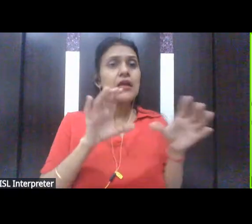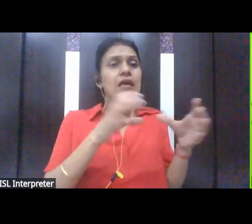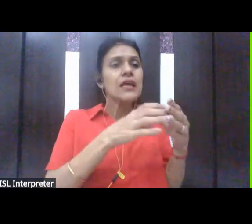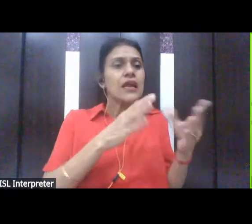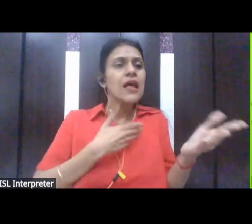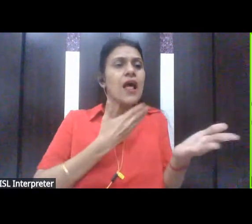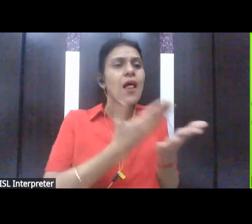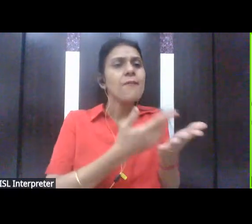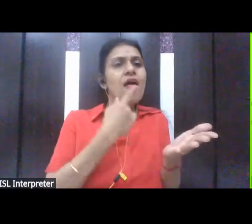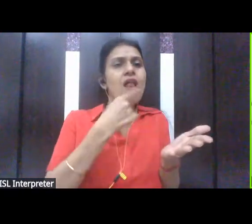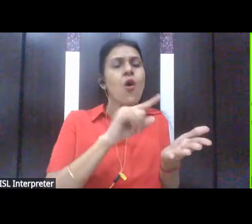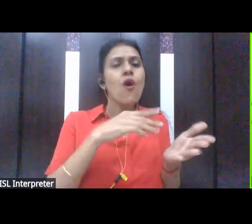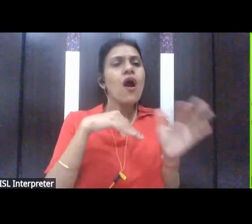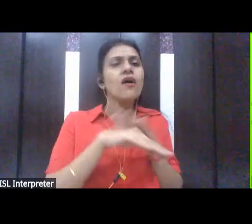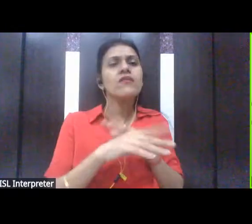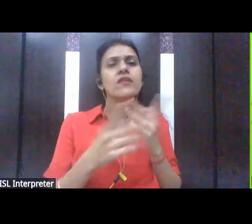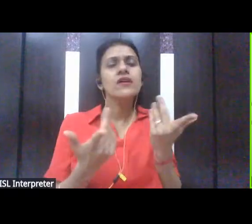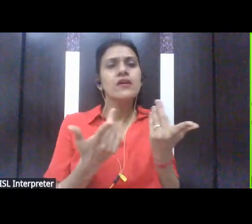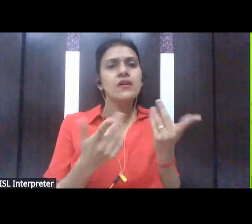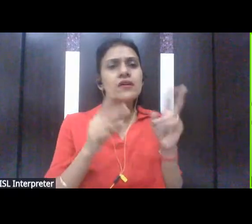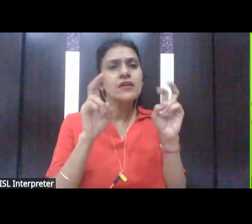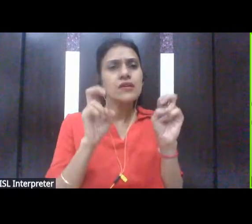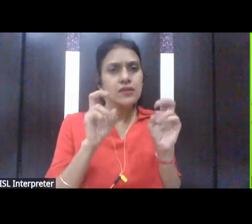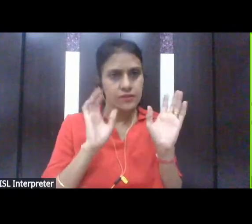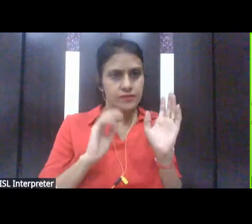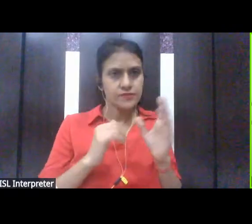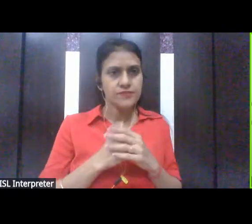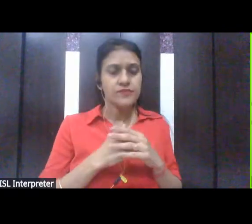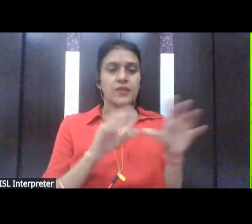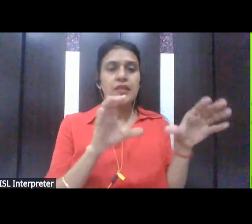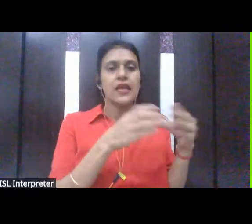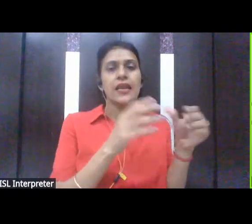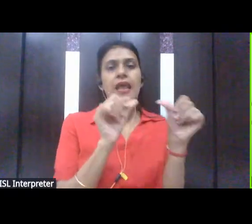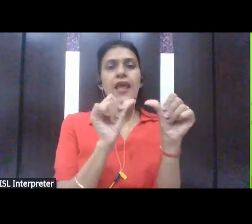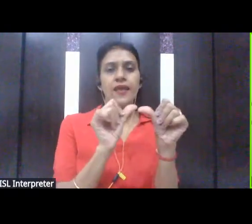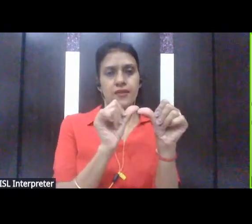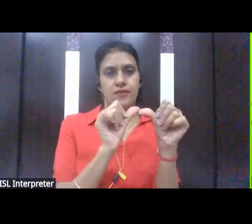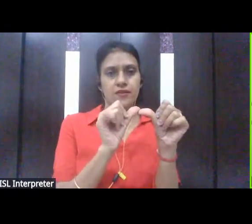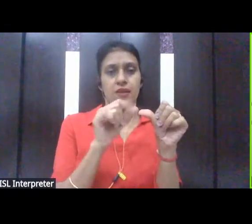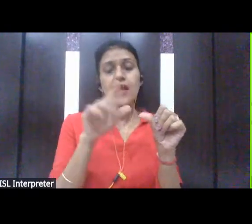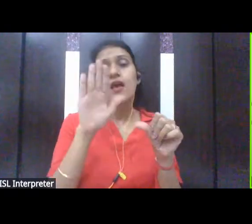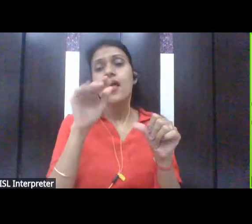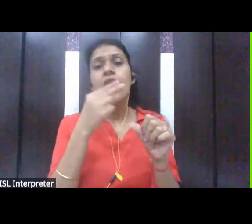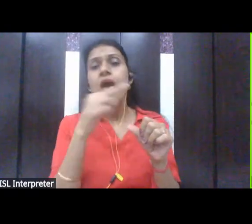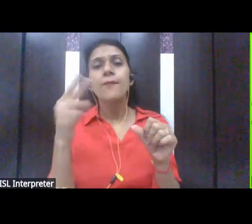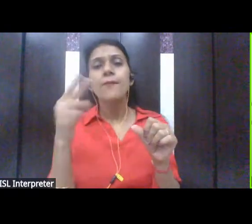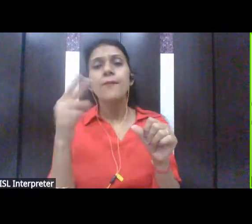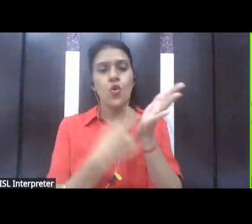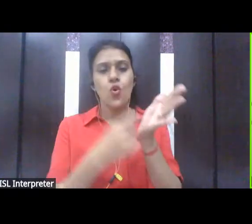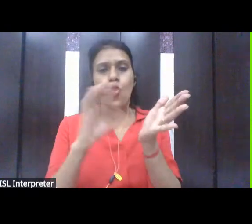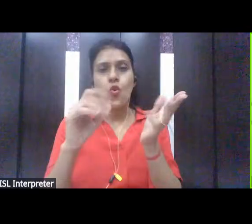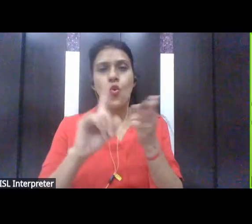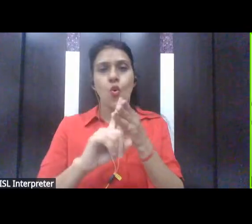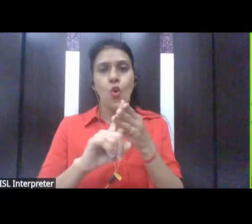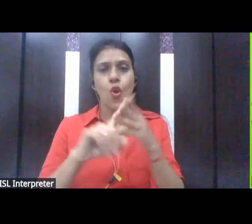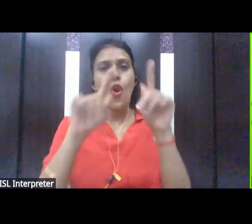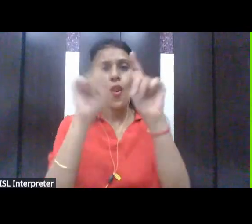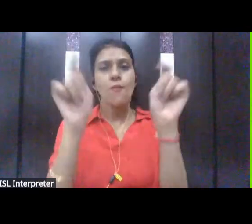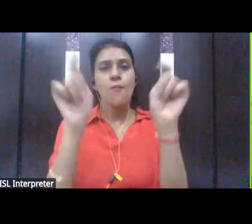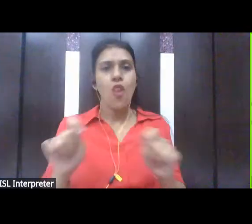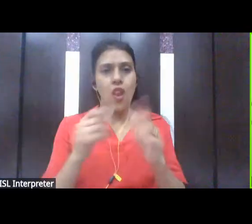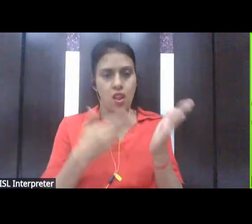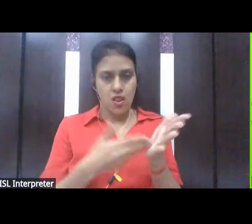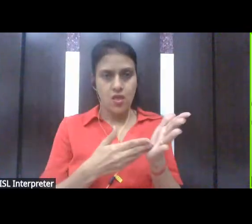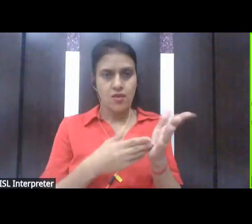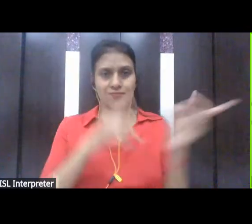I apply under? So, category A, which is role model persons with disabilities, will be the category